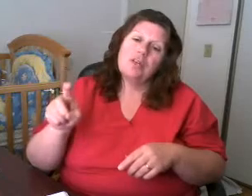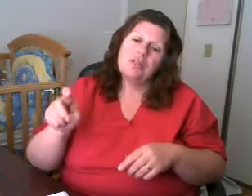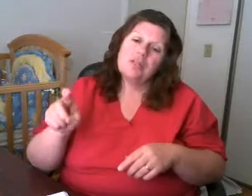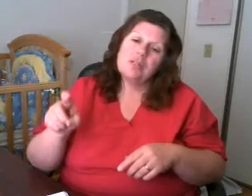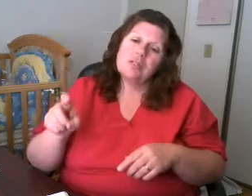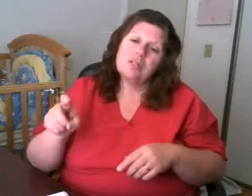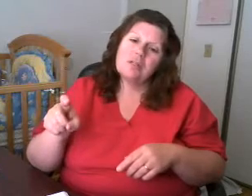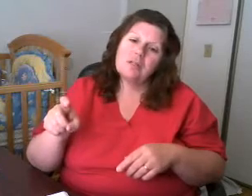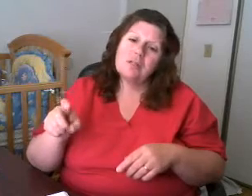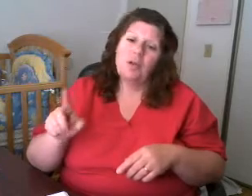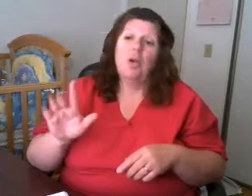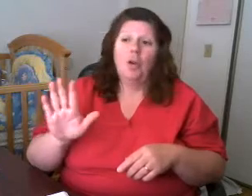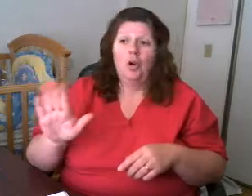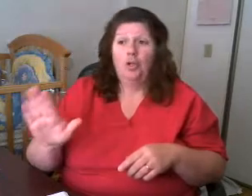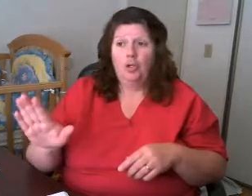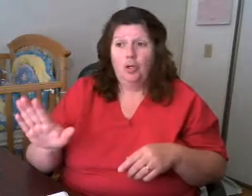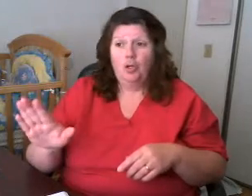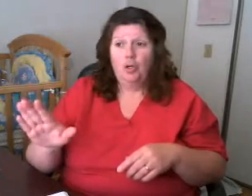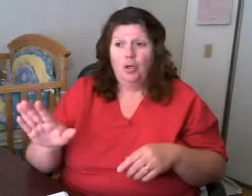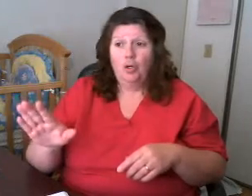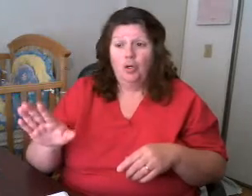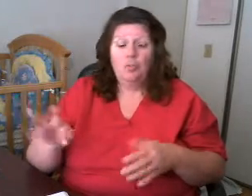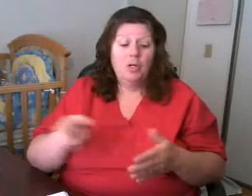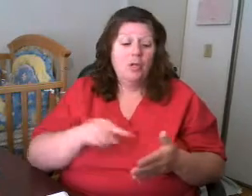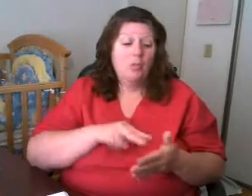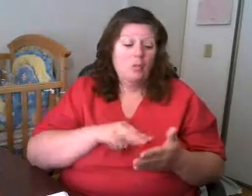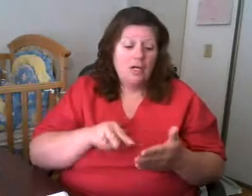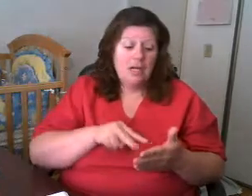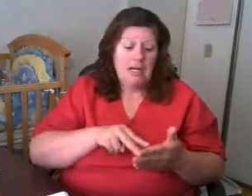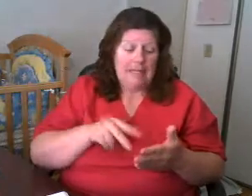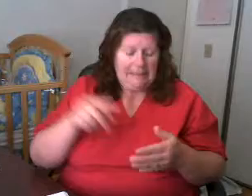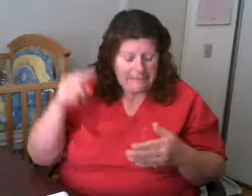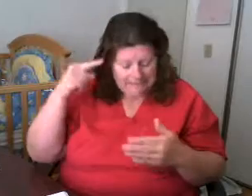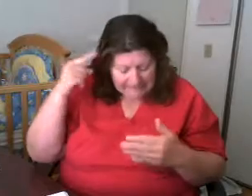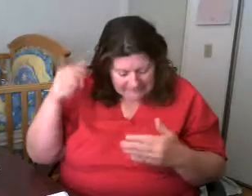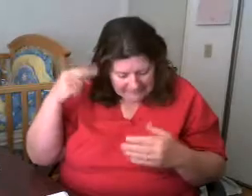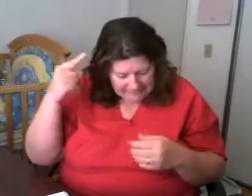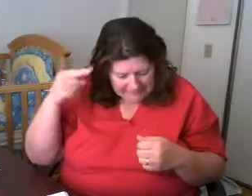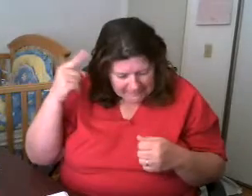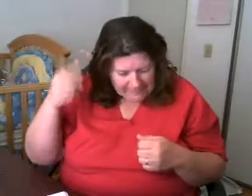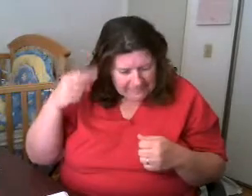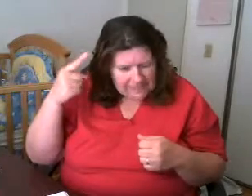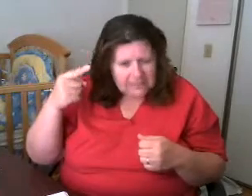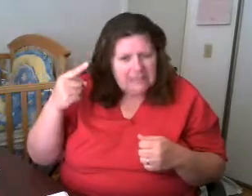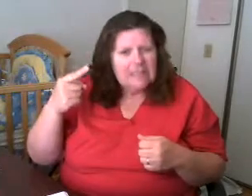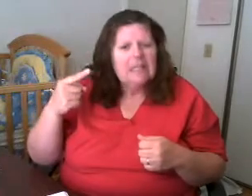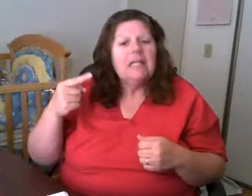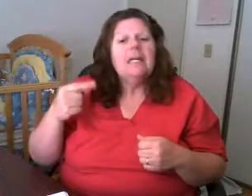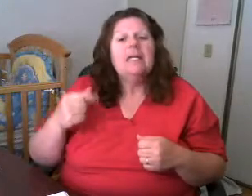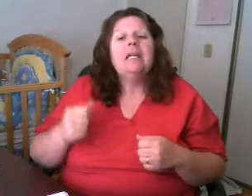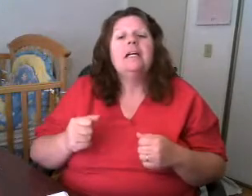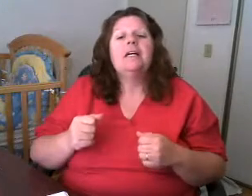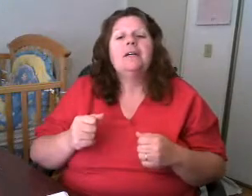reading and thinking about, using your critical thinking skills to figure out what is the best answer.